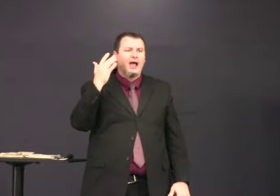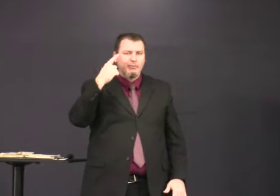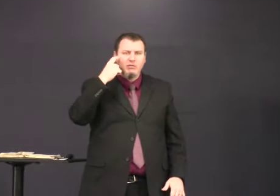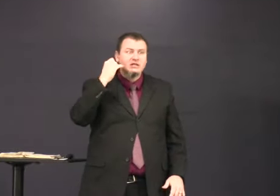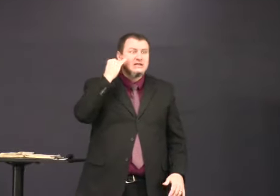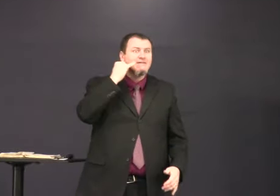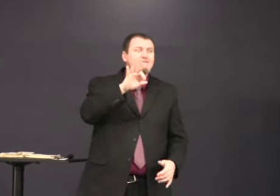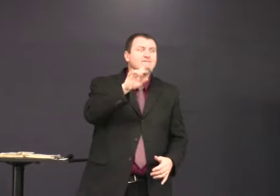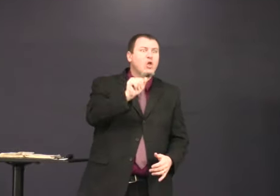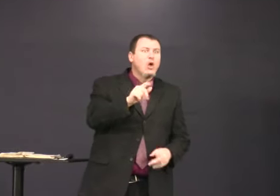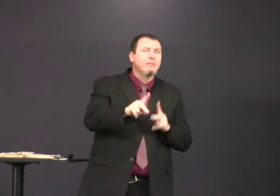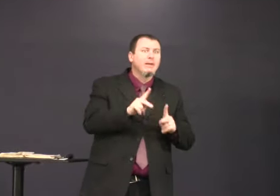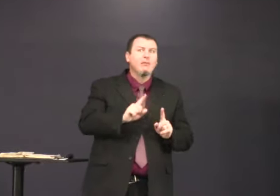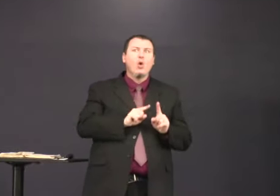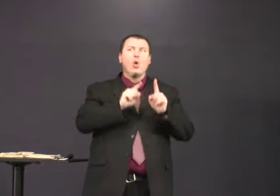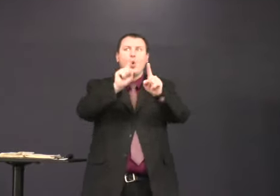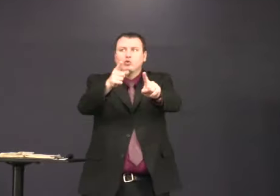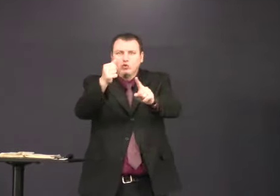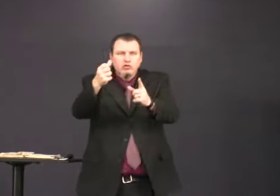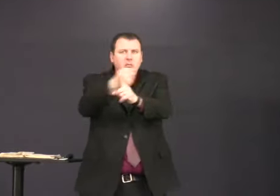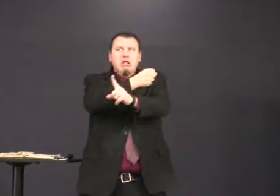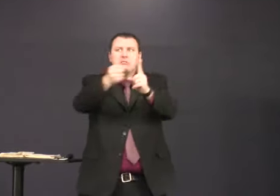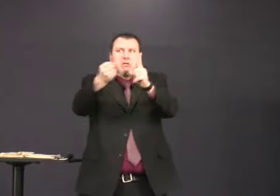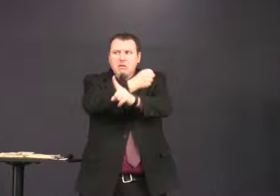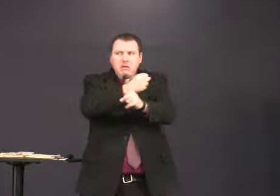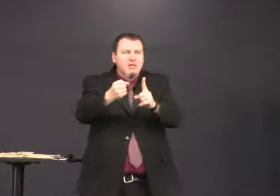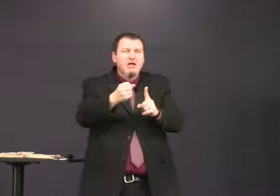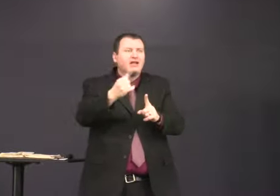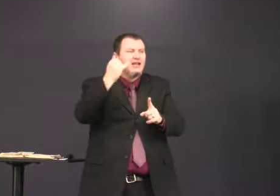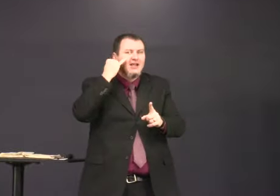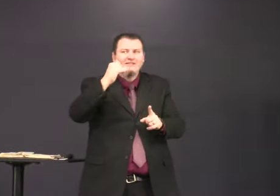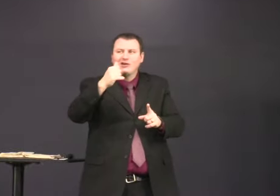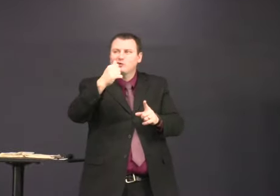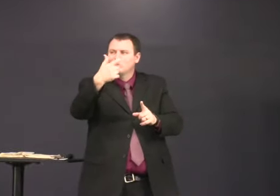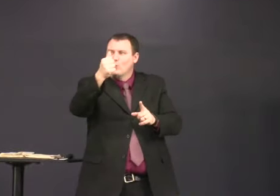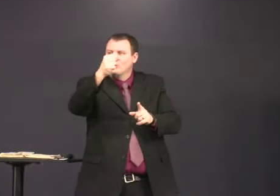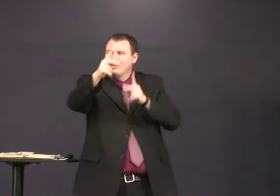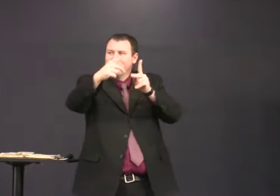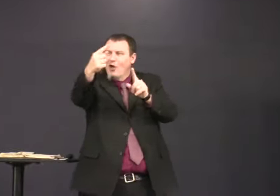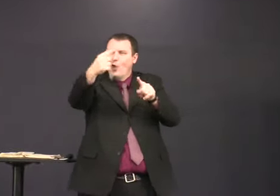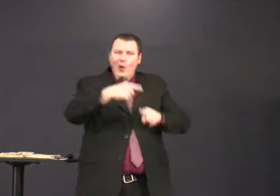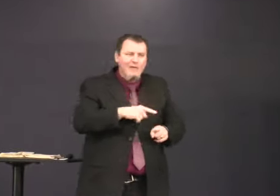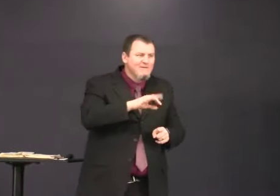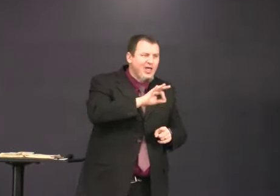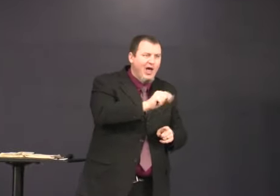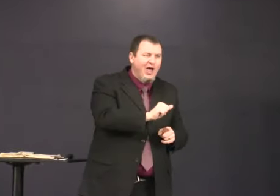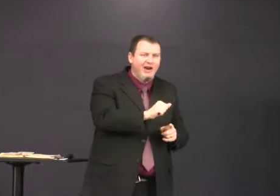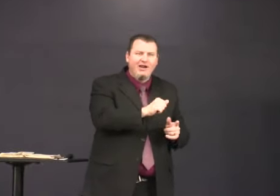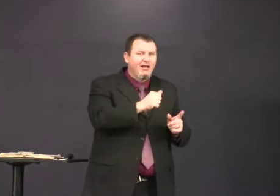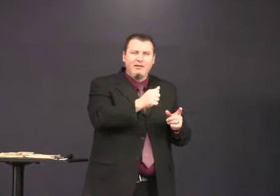that stadium because if the Florida people go to Georgia or Georgia goes to Florida, there's going to be a big old fight.